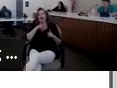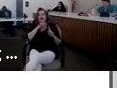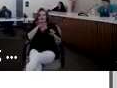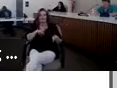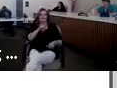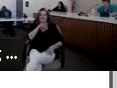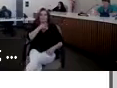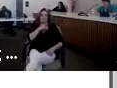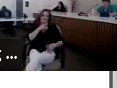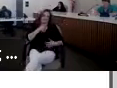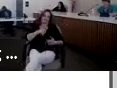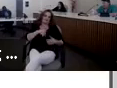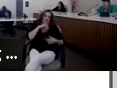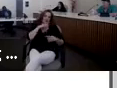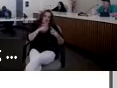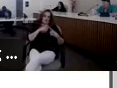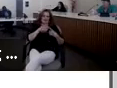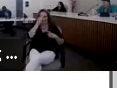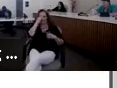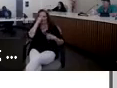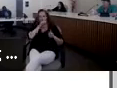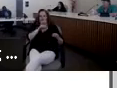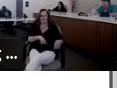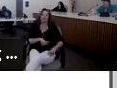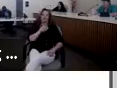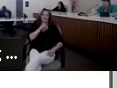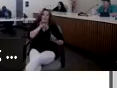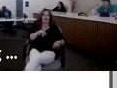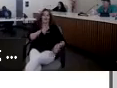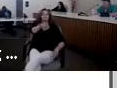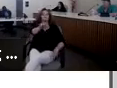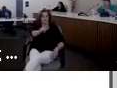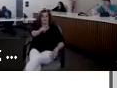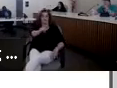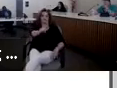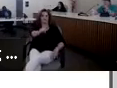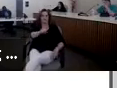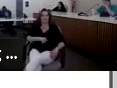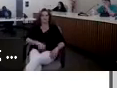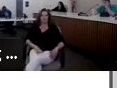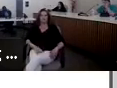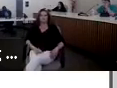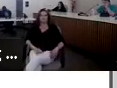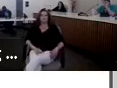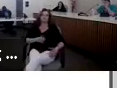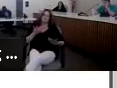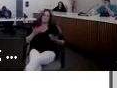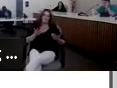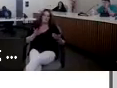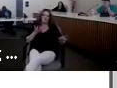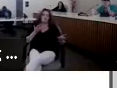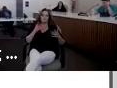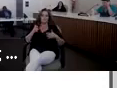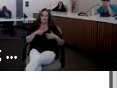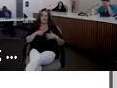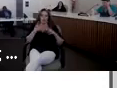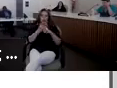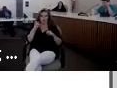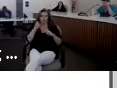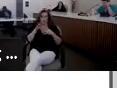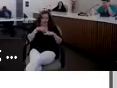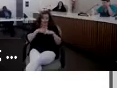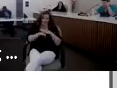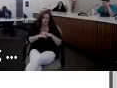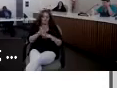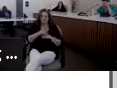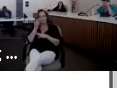up specifically and got the answer. So the answer is yes, they would most likely where the truck would come in,